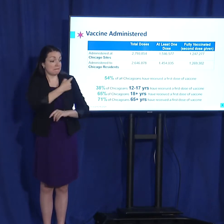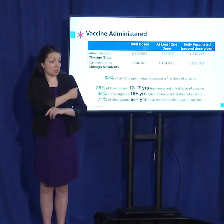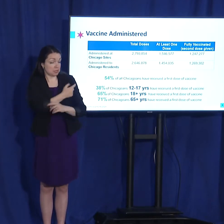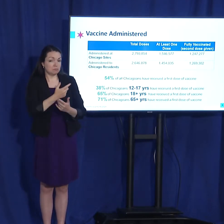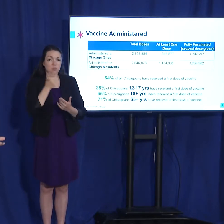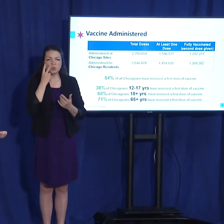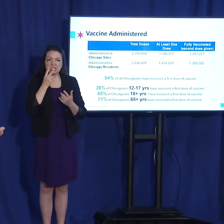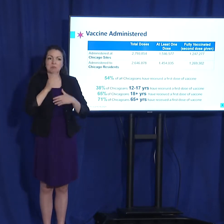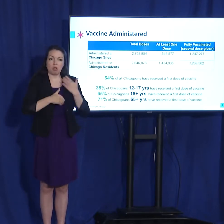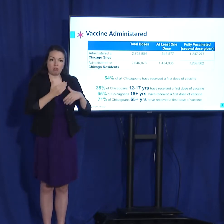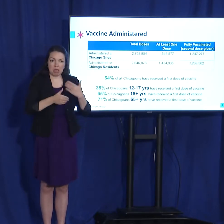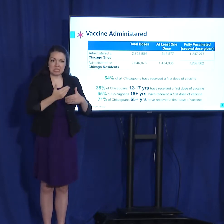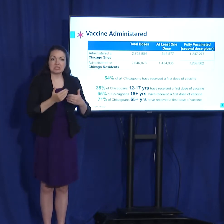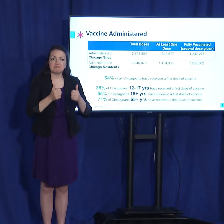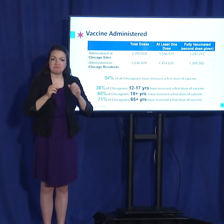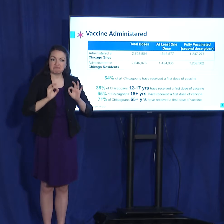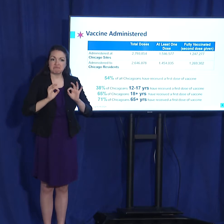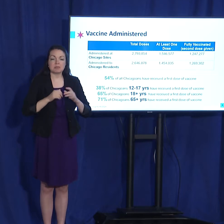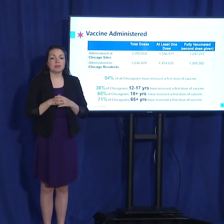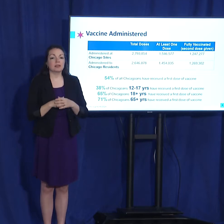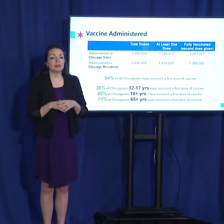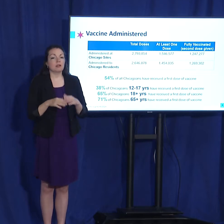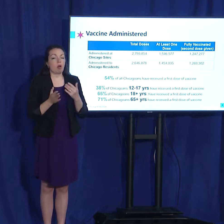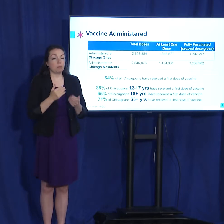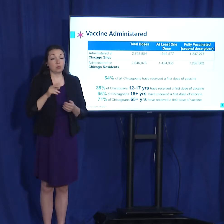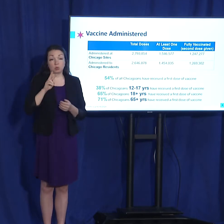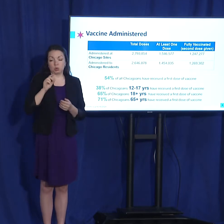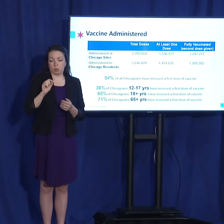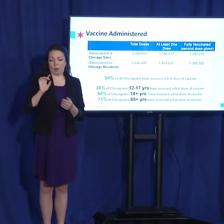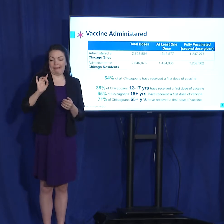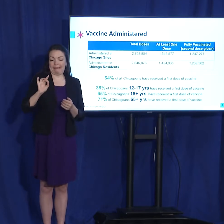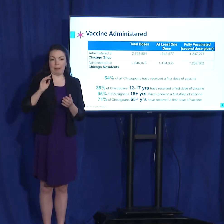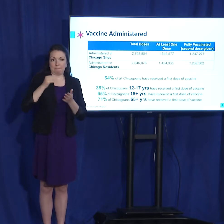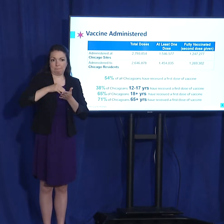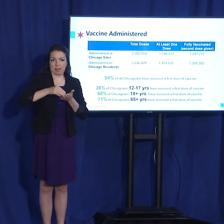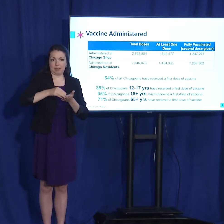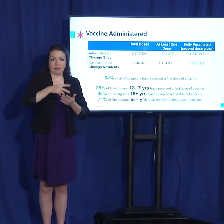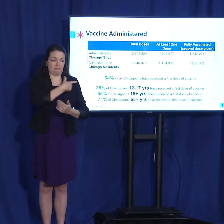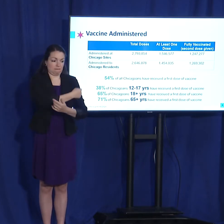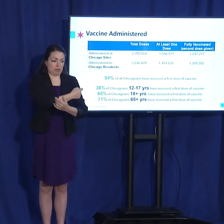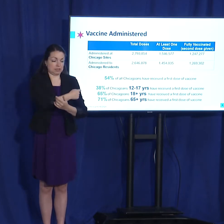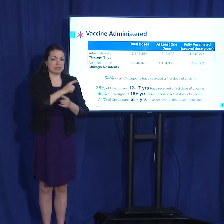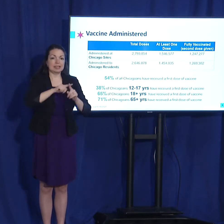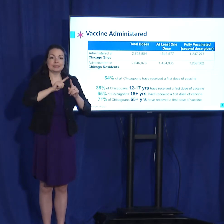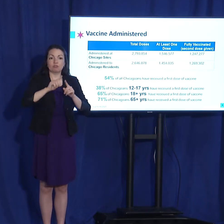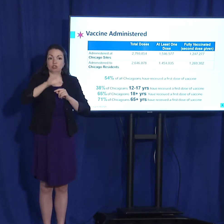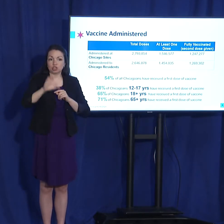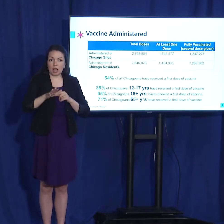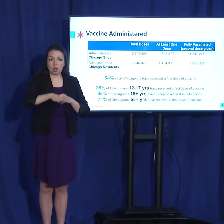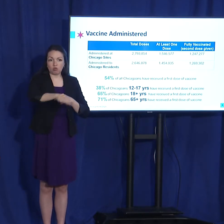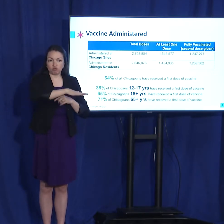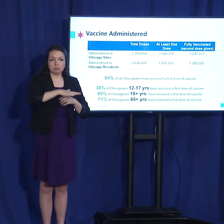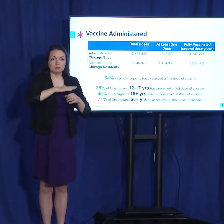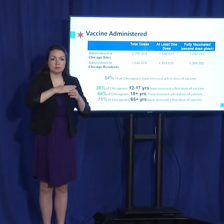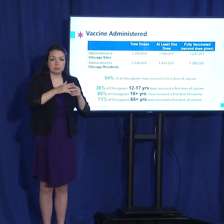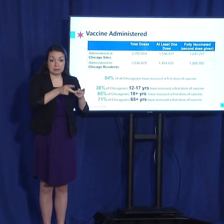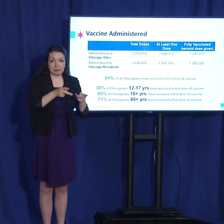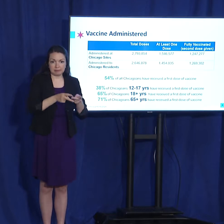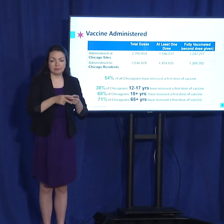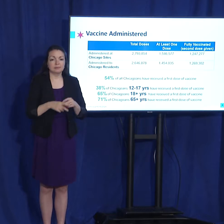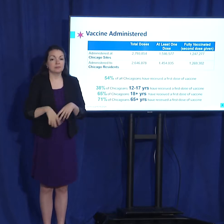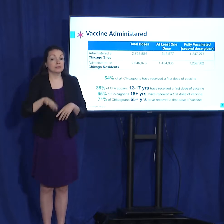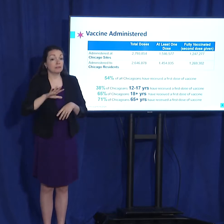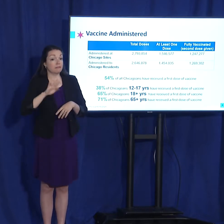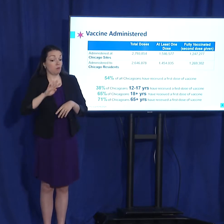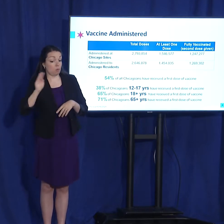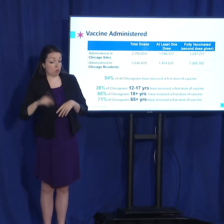progress. We've done almost 2.8 million COVID vaccines at Chicago sites, and 54% of